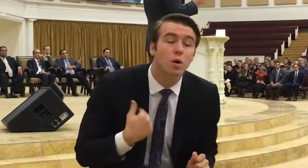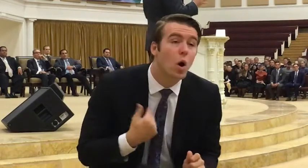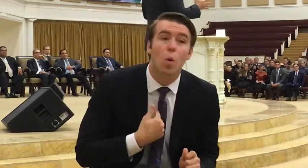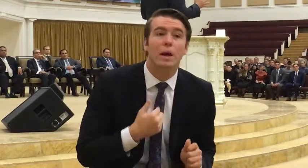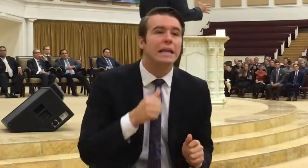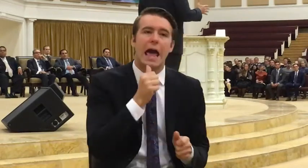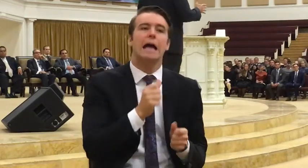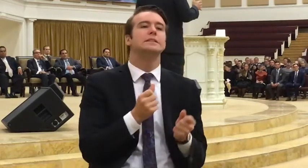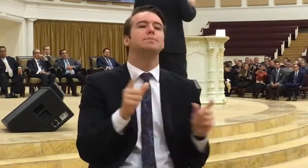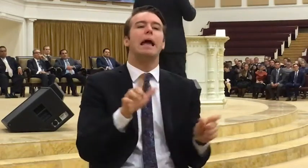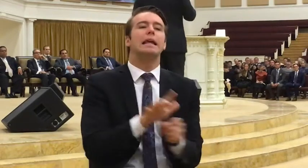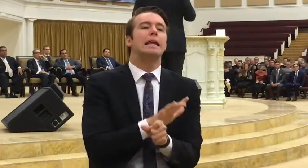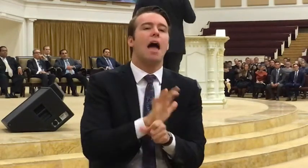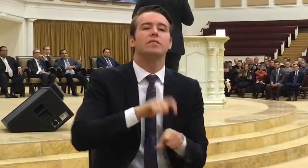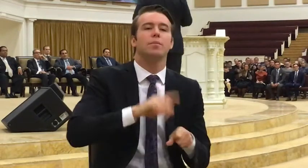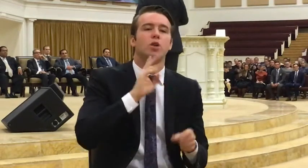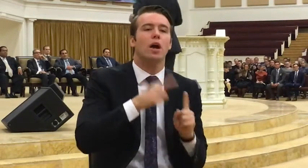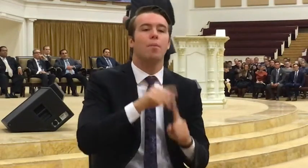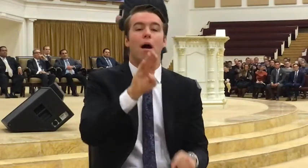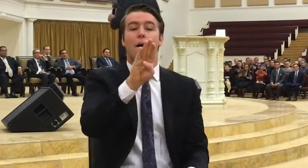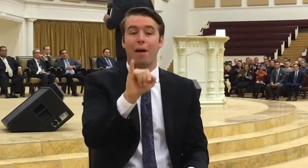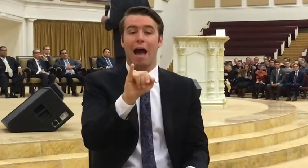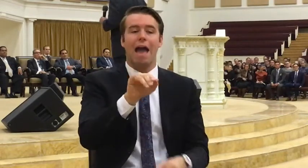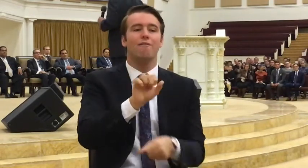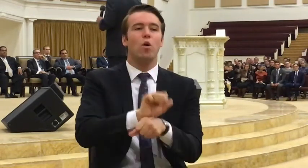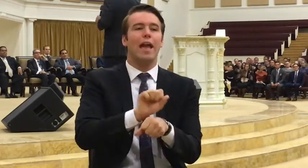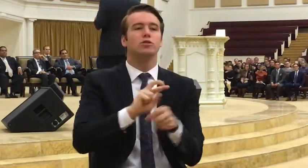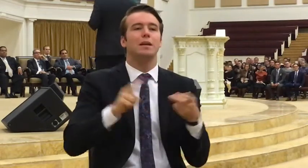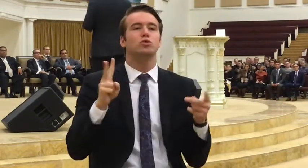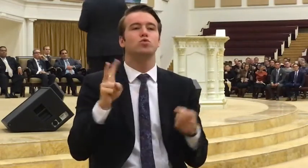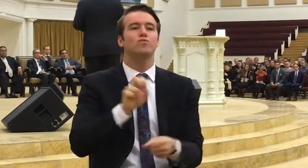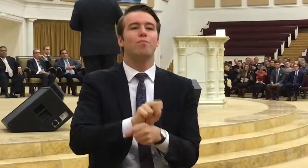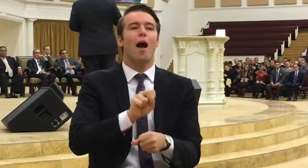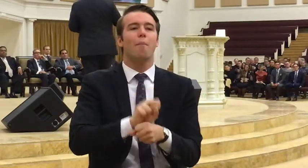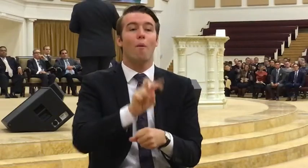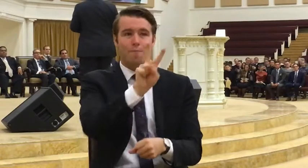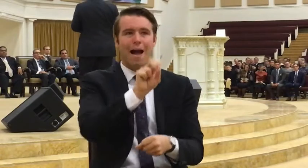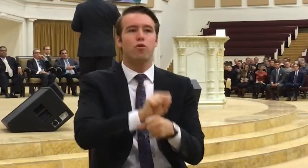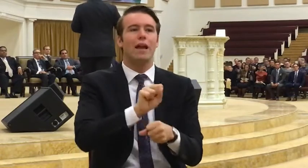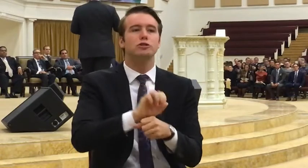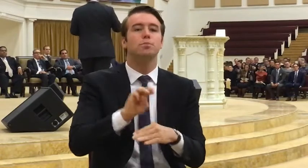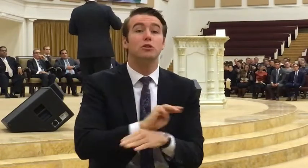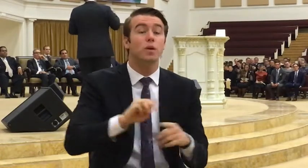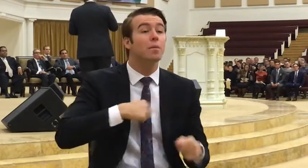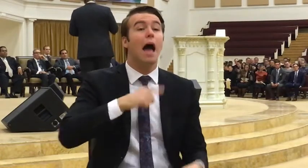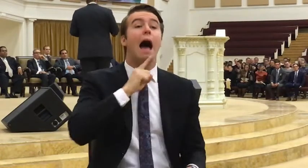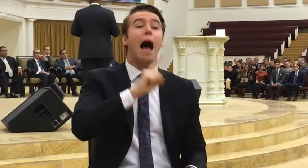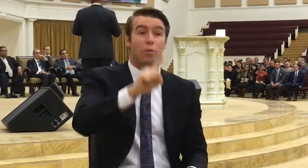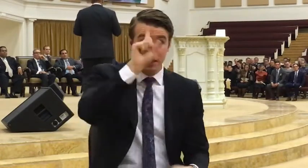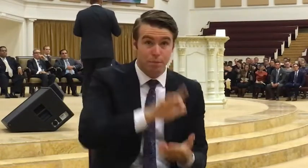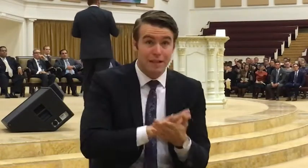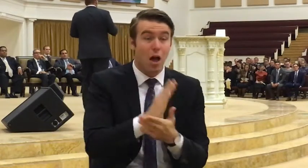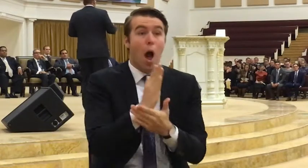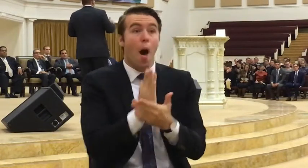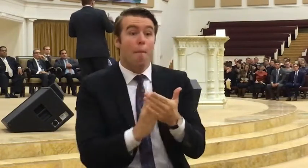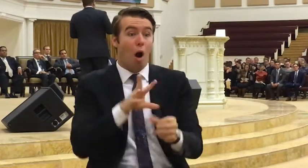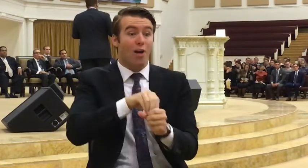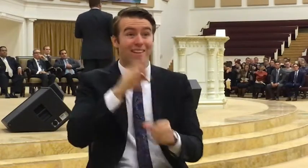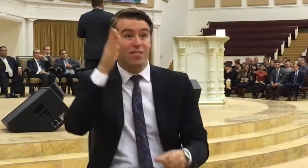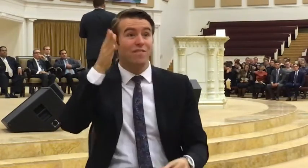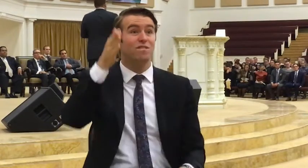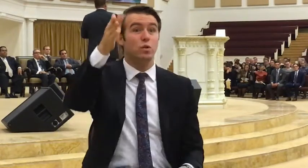spent enough time talking about bivocational ministry. But I really believe that part of the future